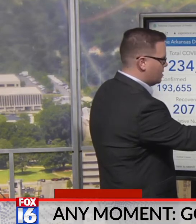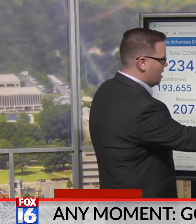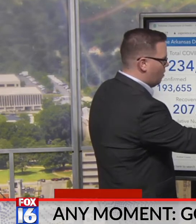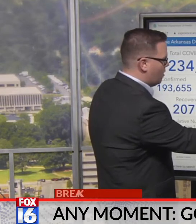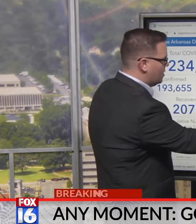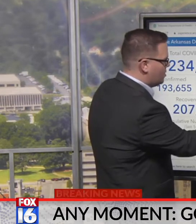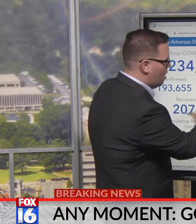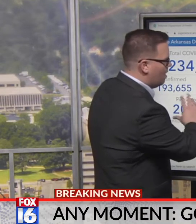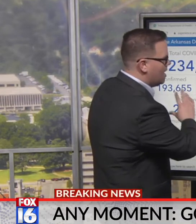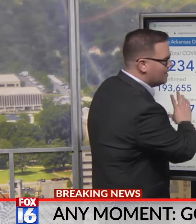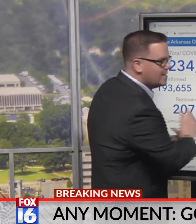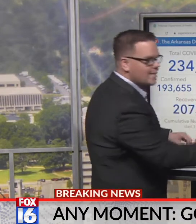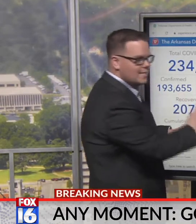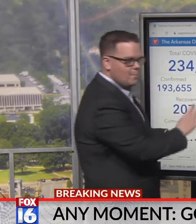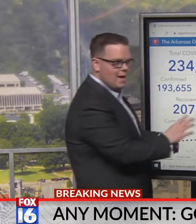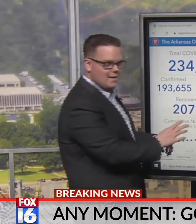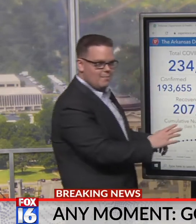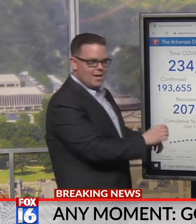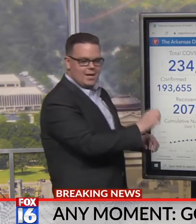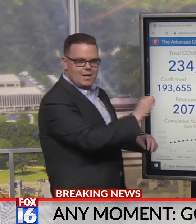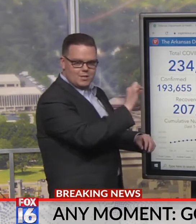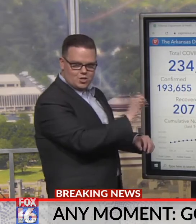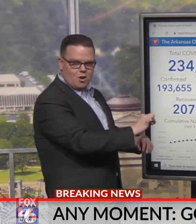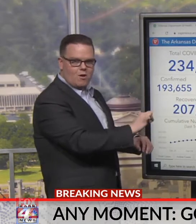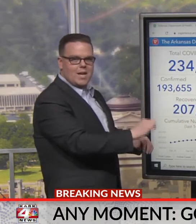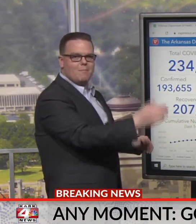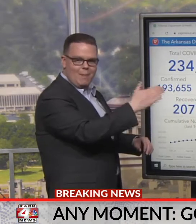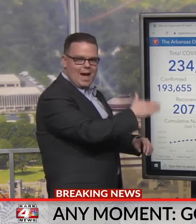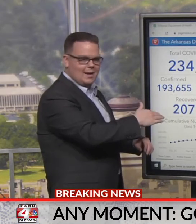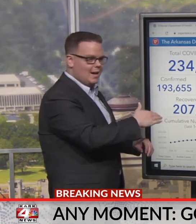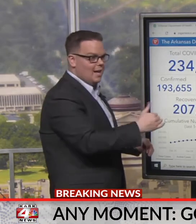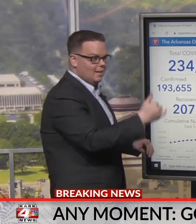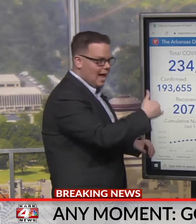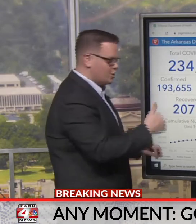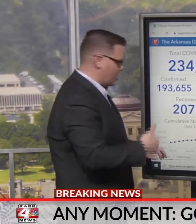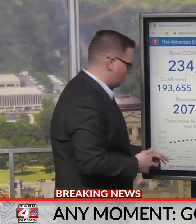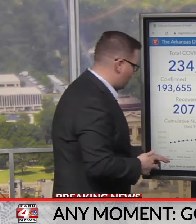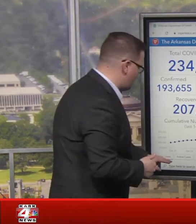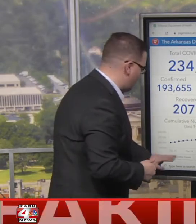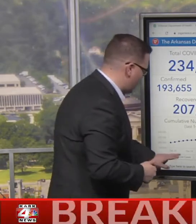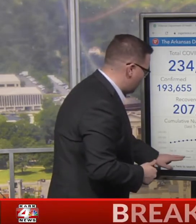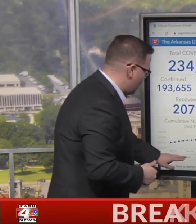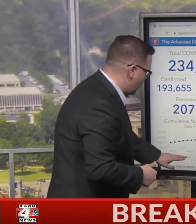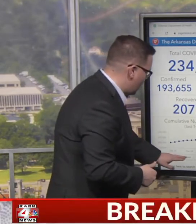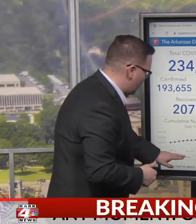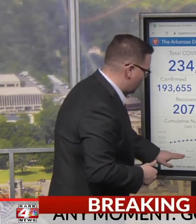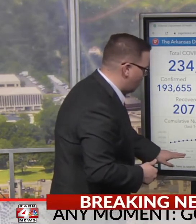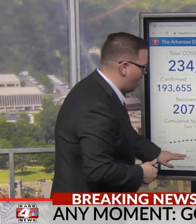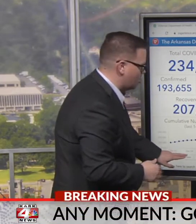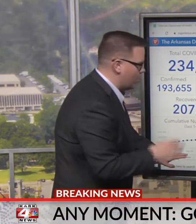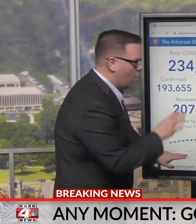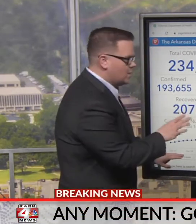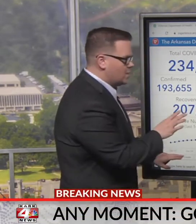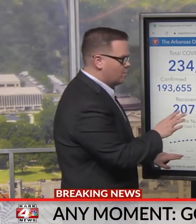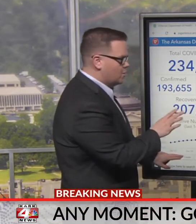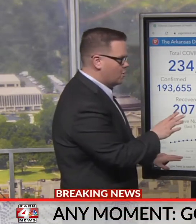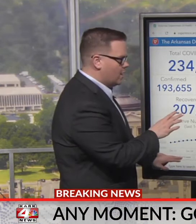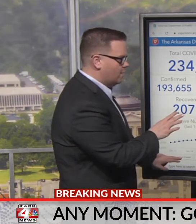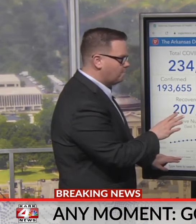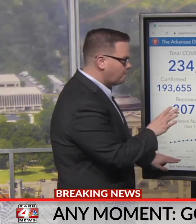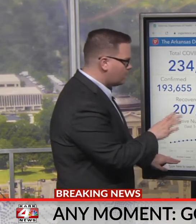the state of Arkansas since the pandemic started back last year, 2020, in March, when all these